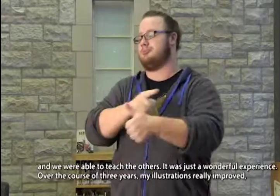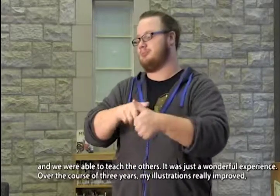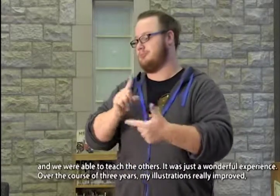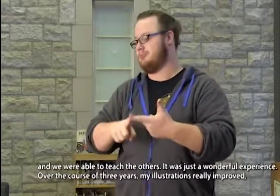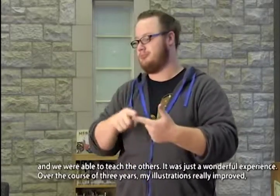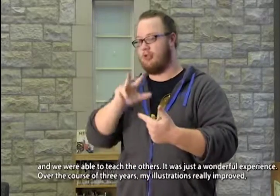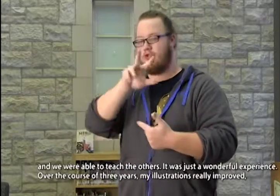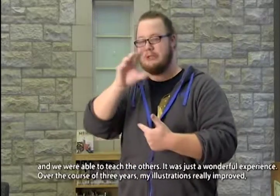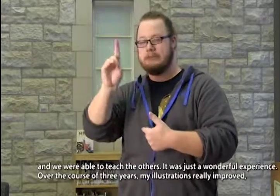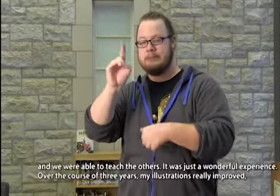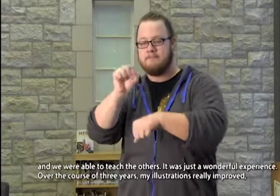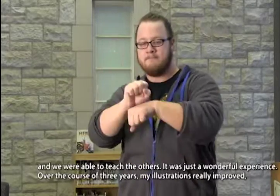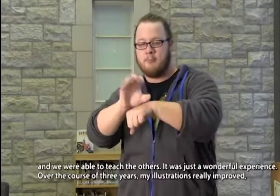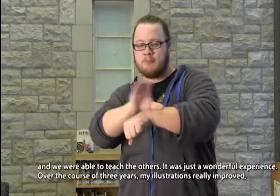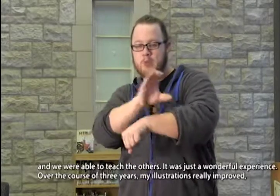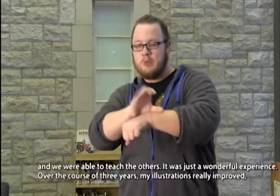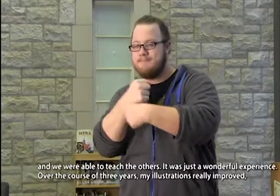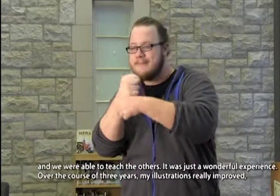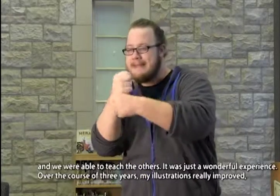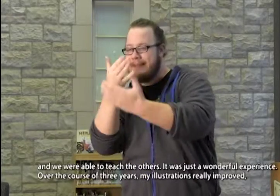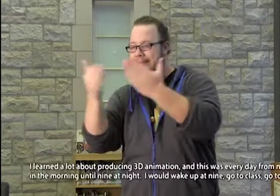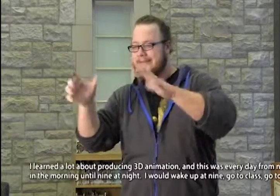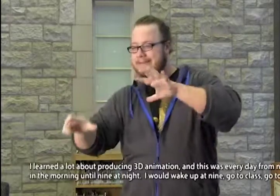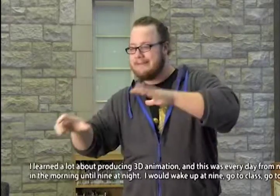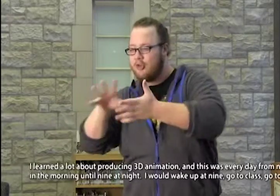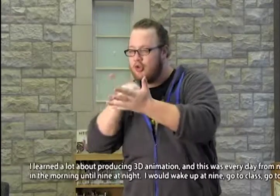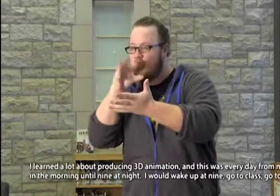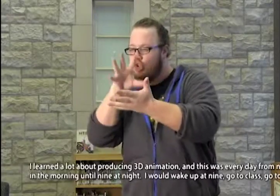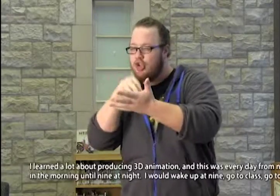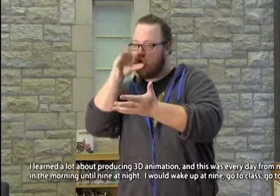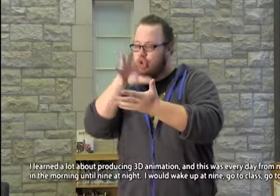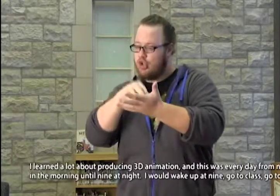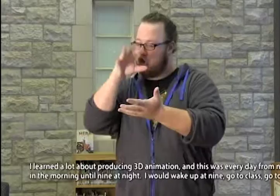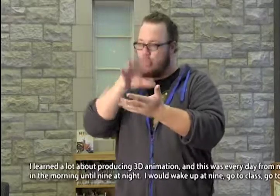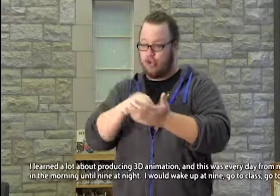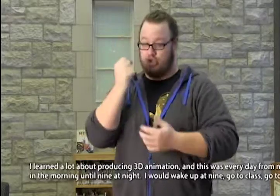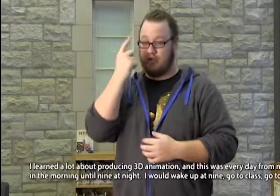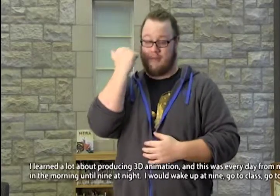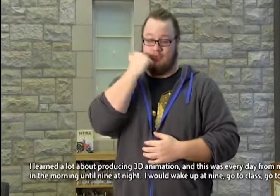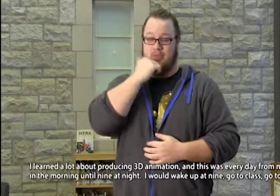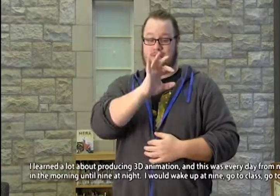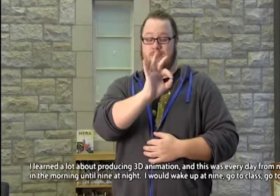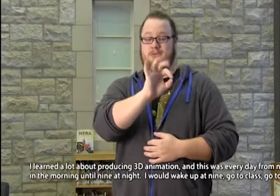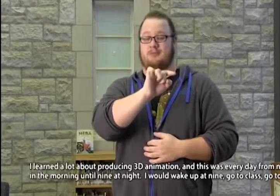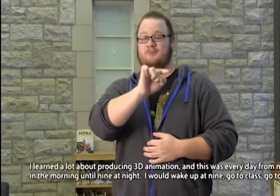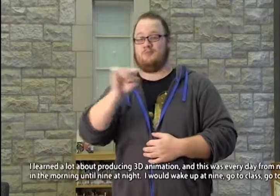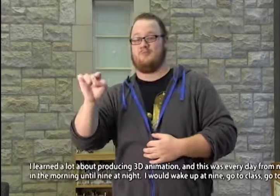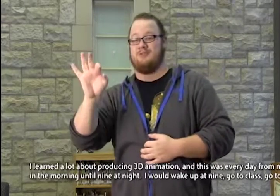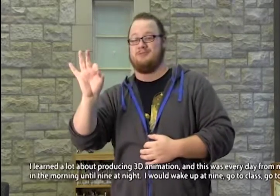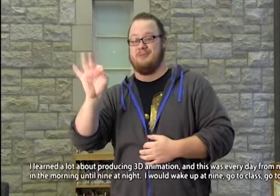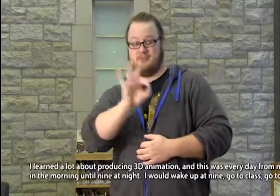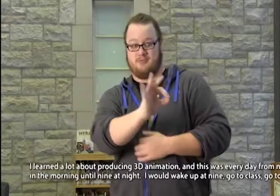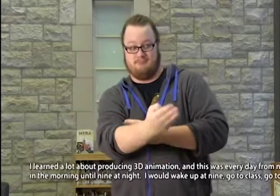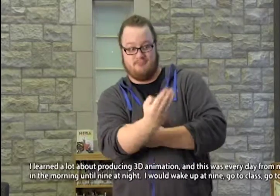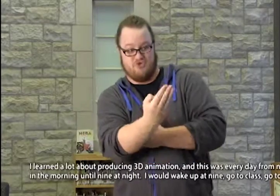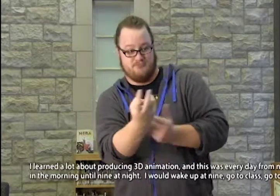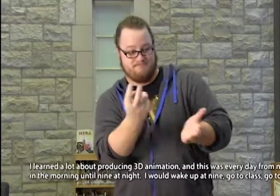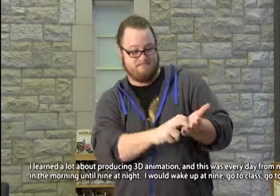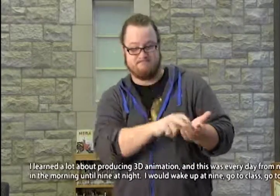3 years, my illustrations really improved. I learned a lot about producing 3D animation. And this was every day from 9 in